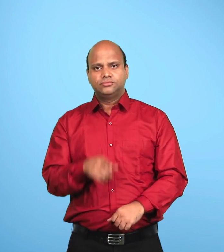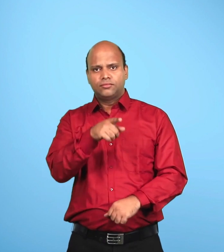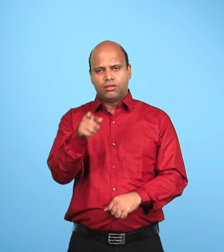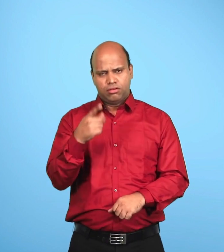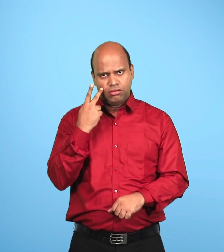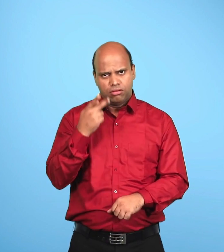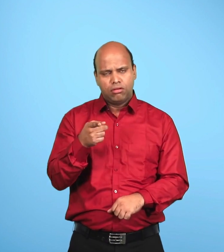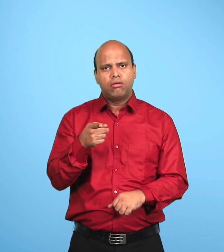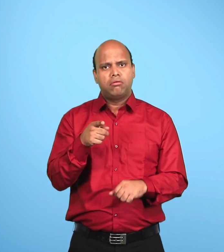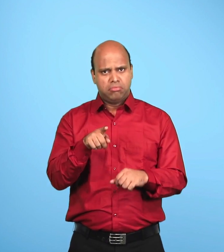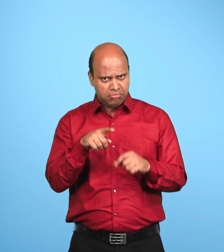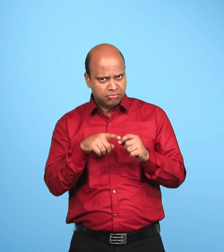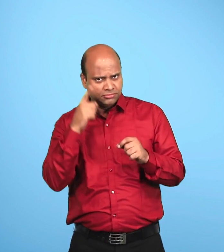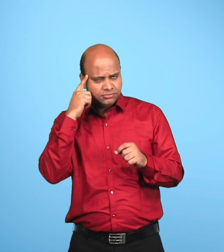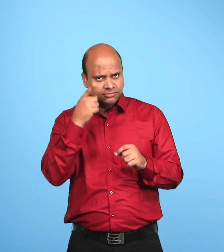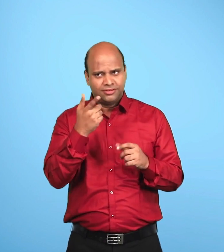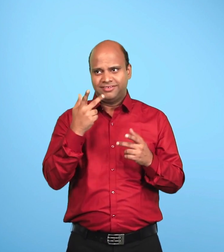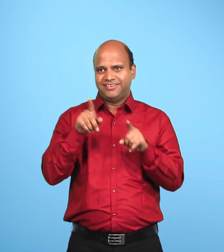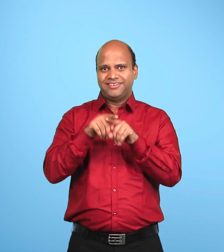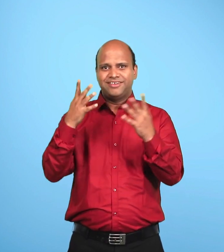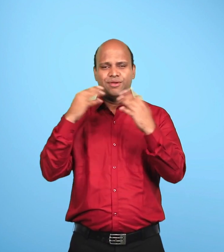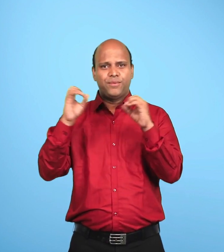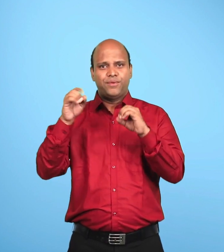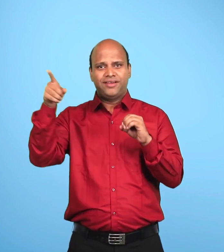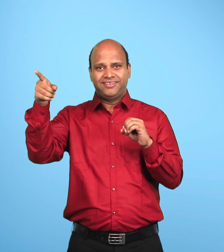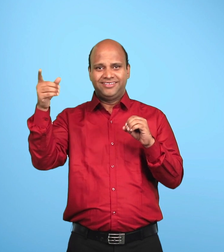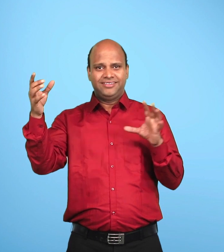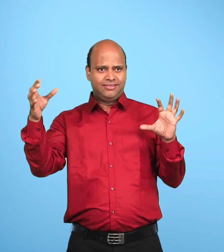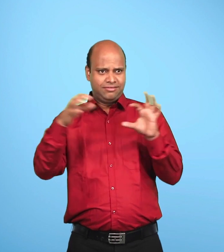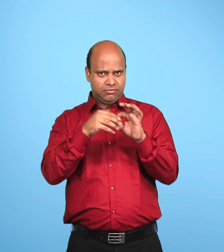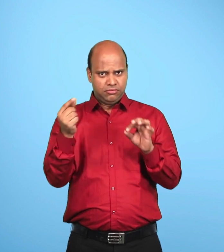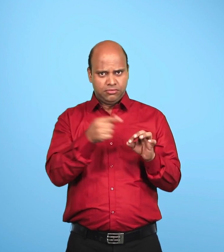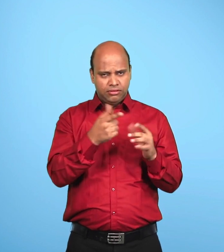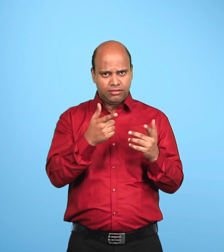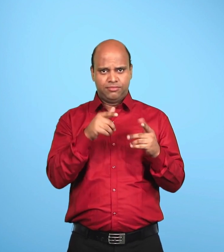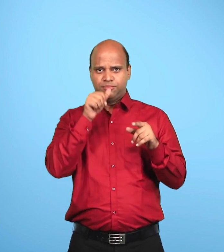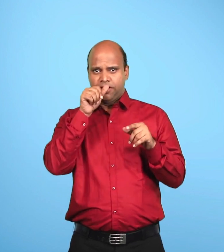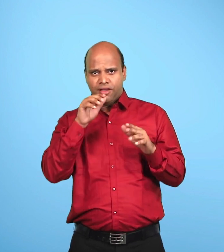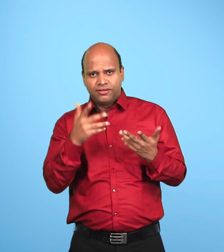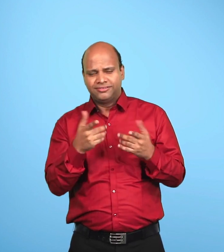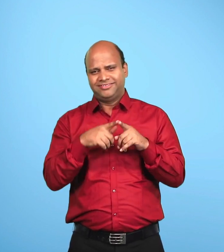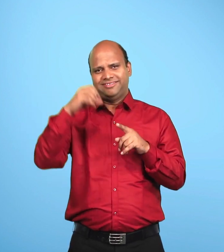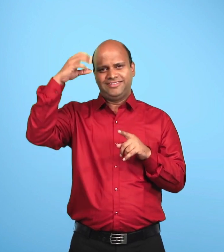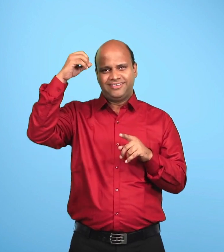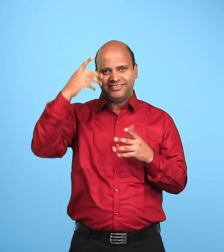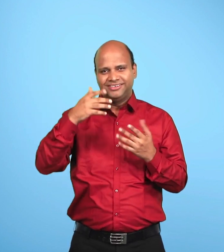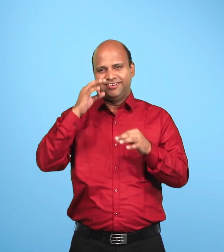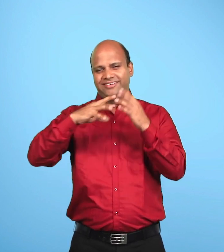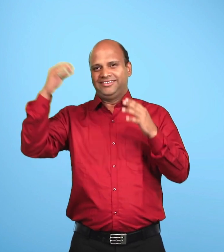Do you realize that abiotic factors like air, water, light, and heat are important for the growth